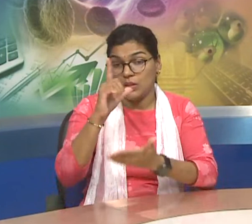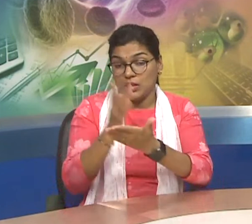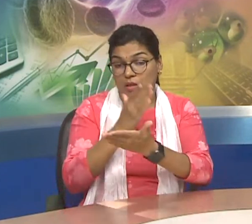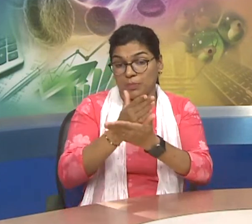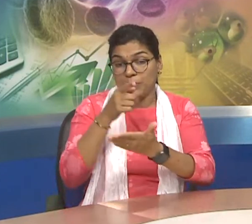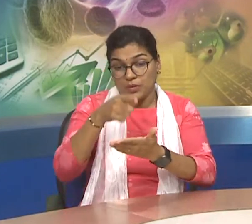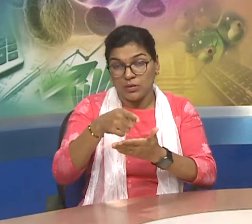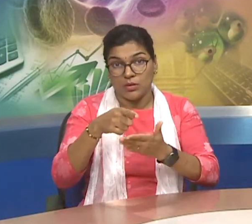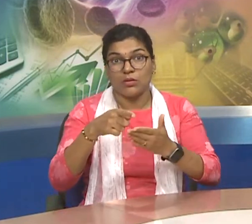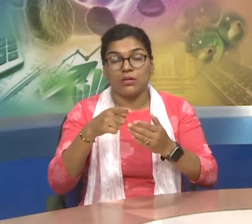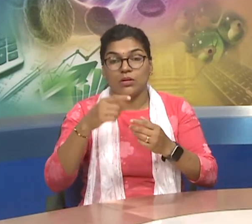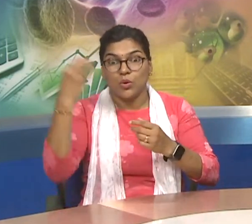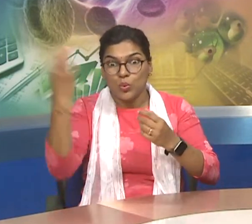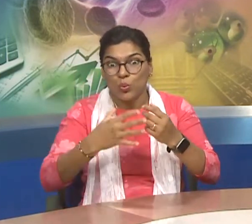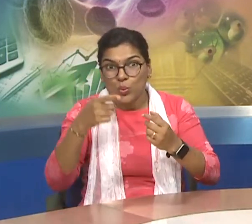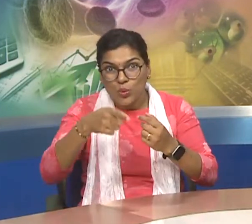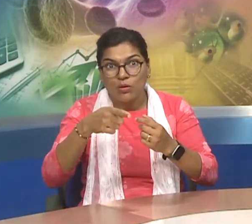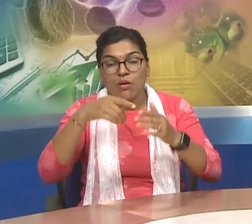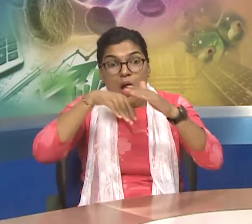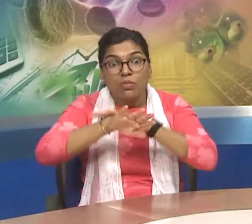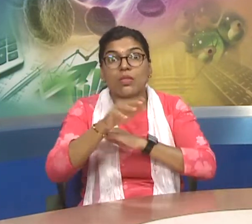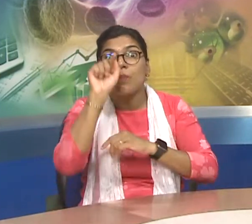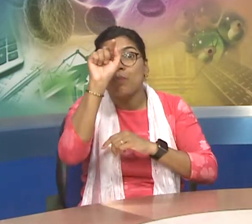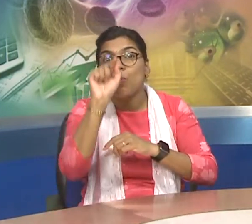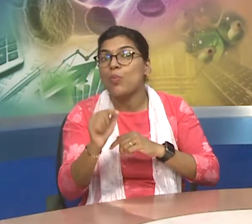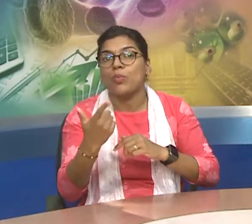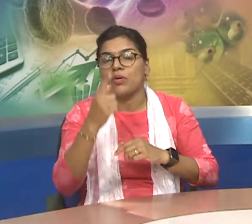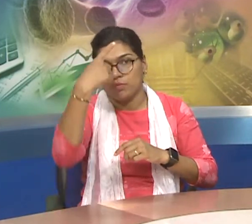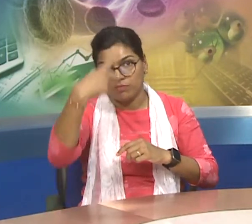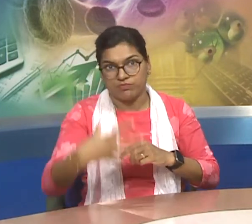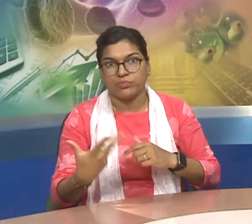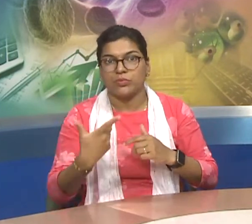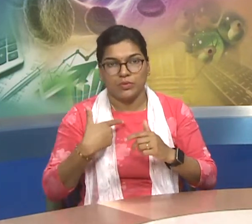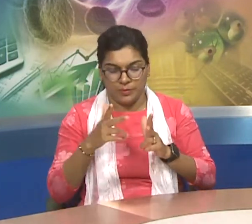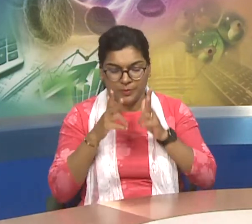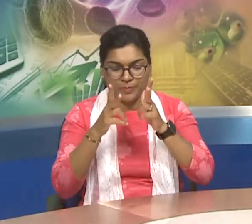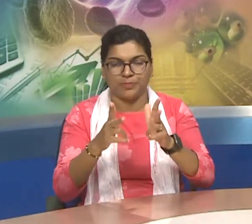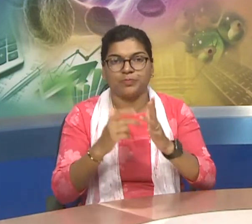Let us now understand the characteristics of modern libraries.